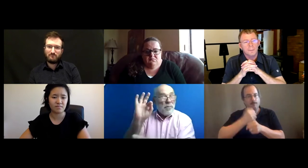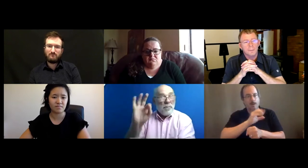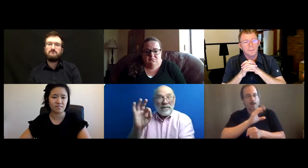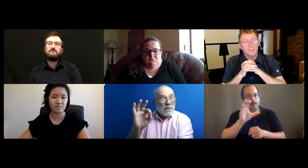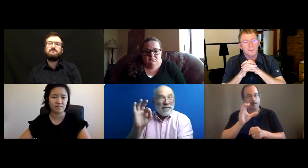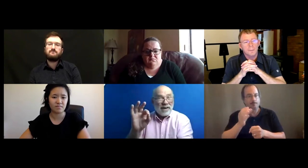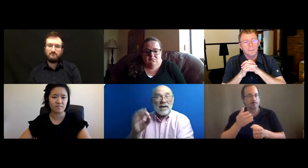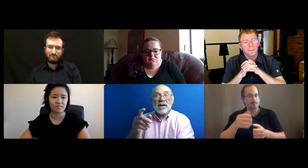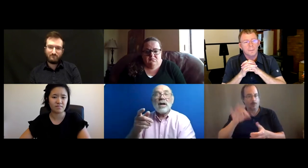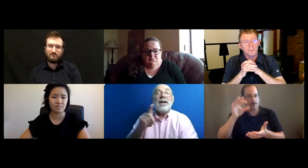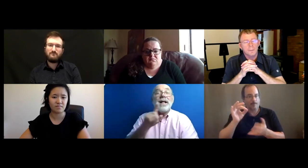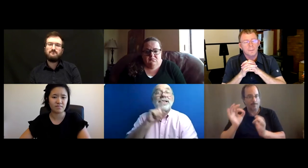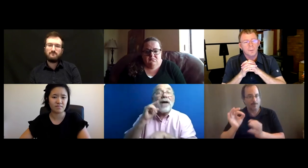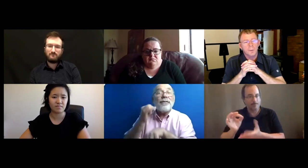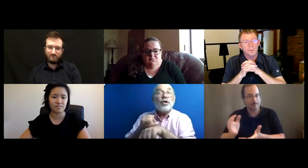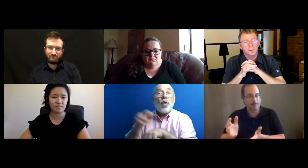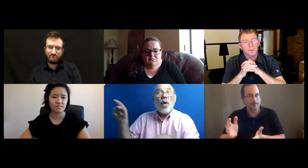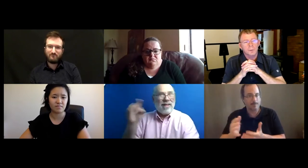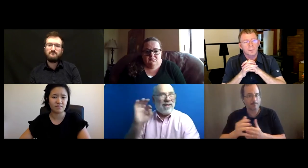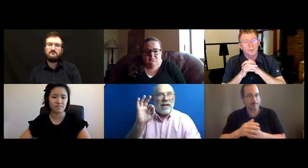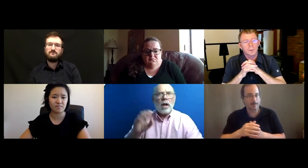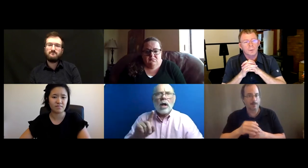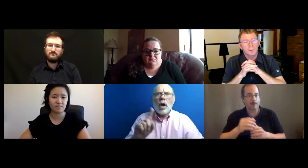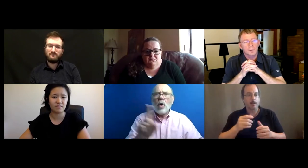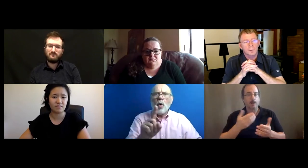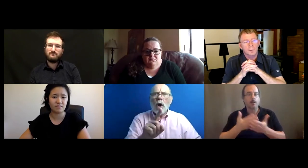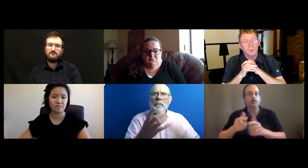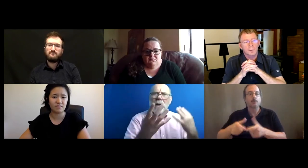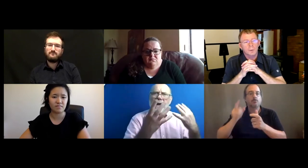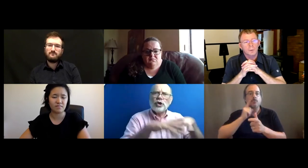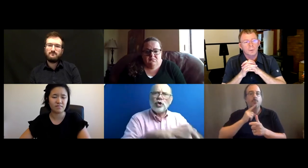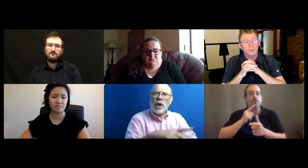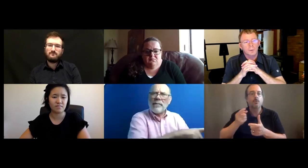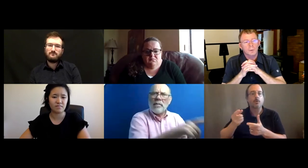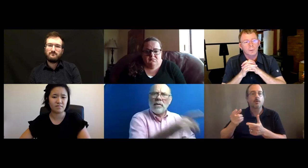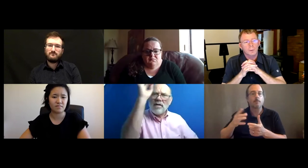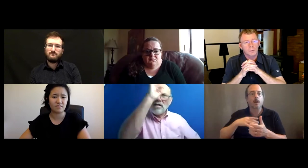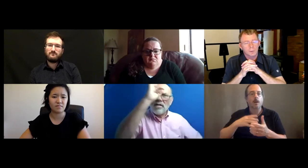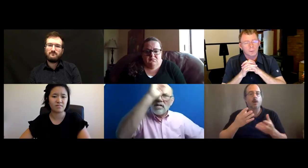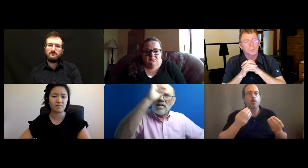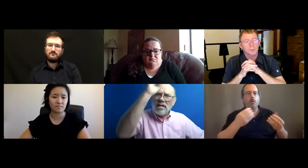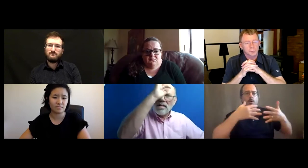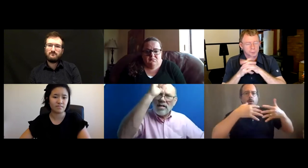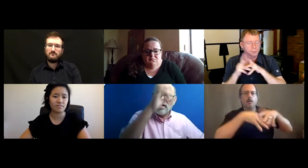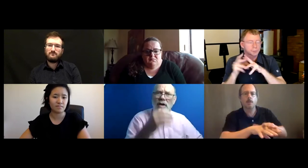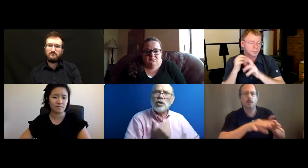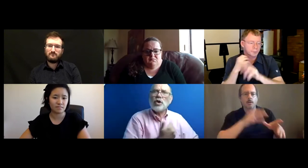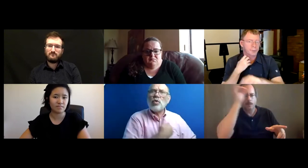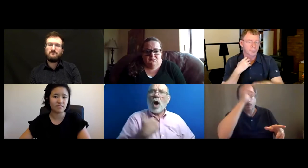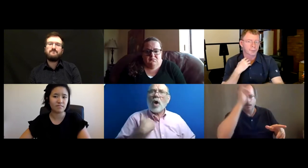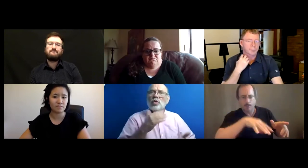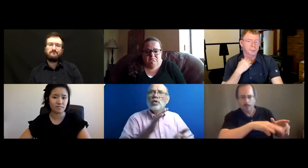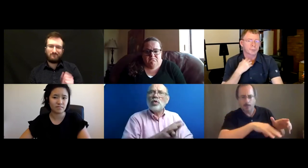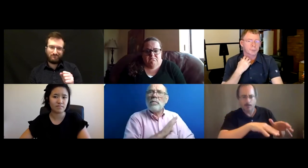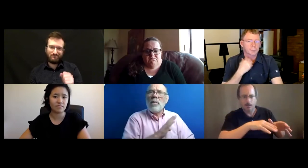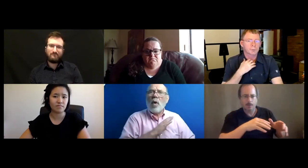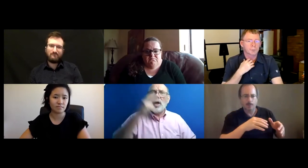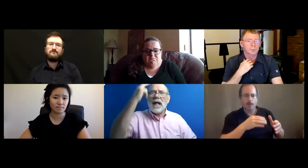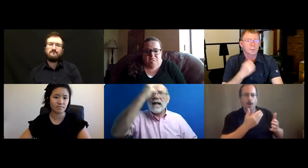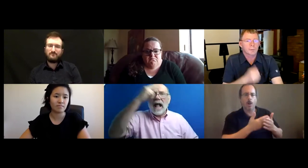is through the Canada Summer Job Program. These students are coming from our schools for the deaf, but where are our students in the